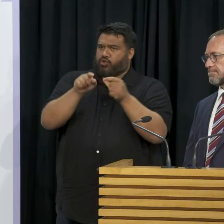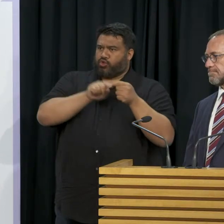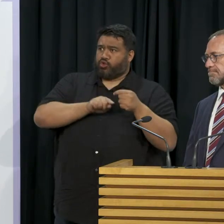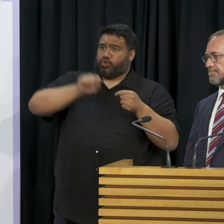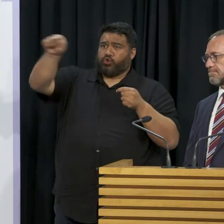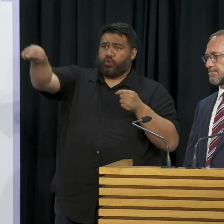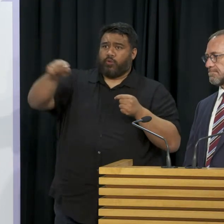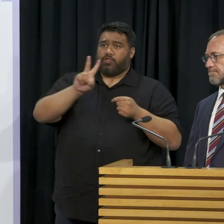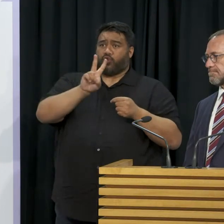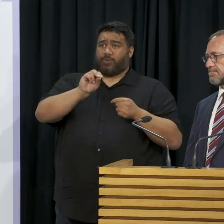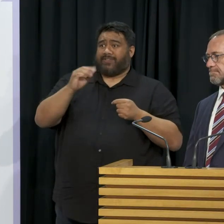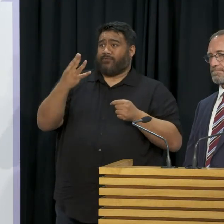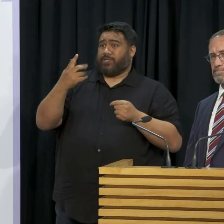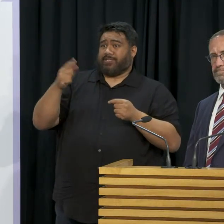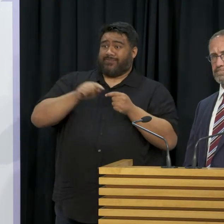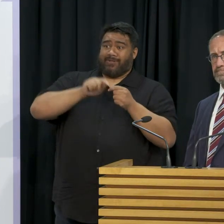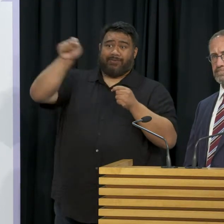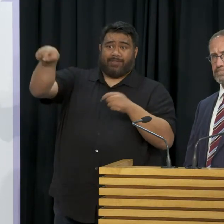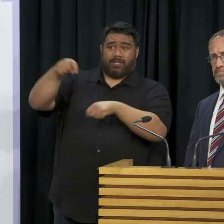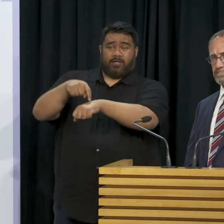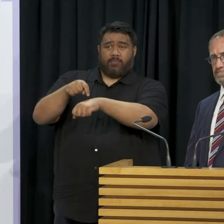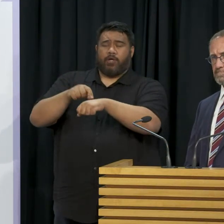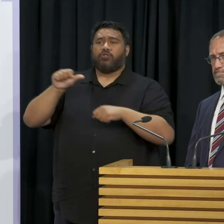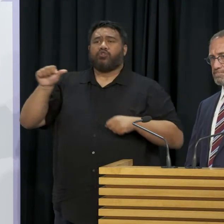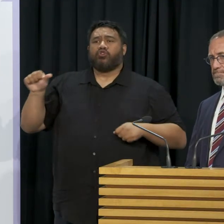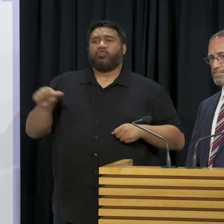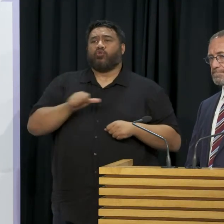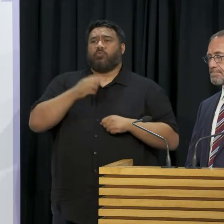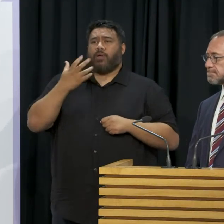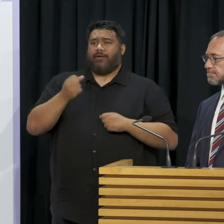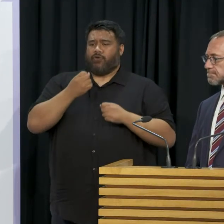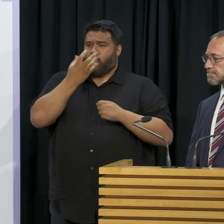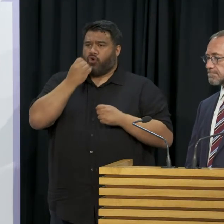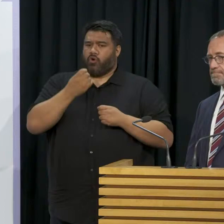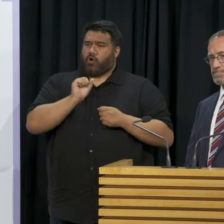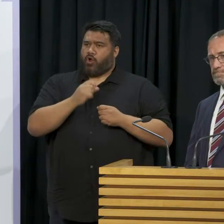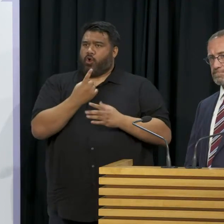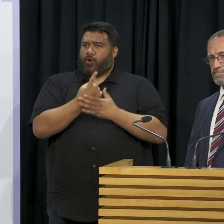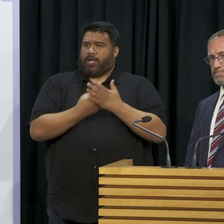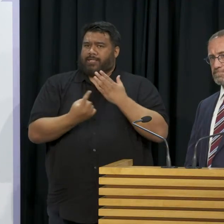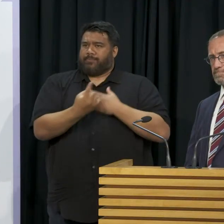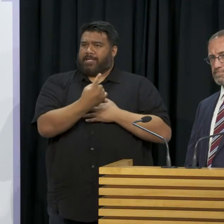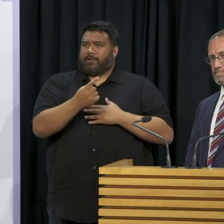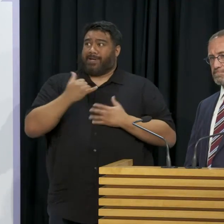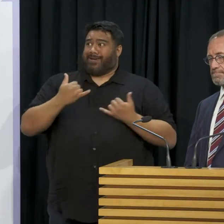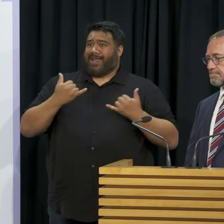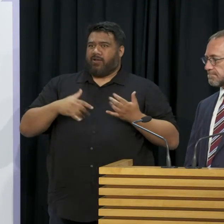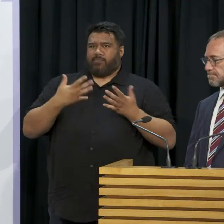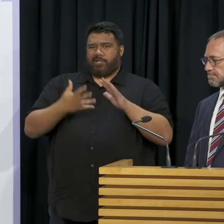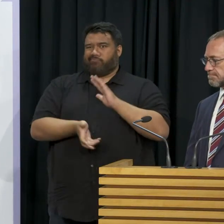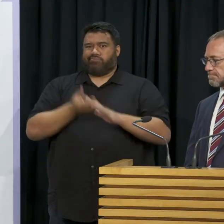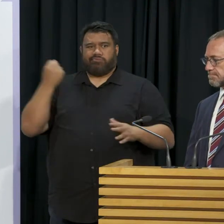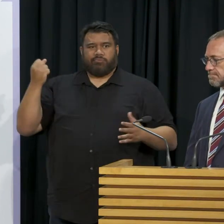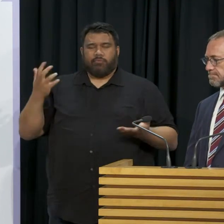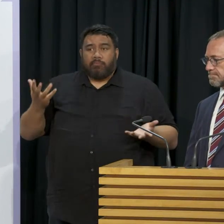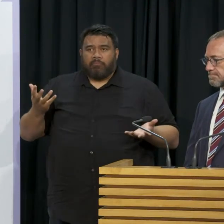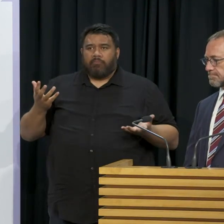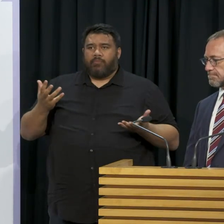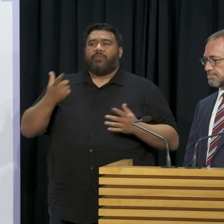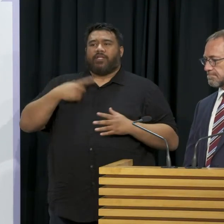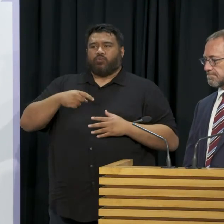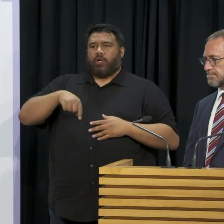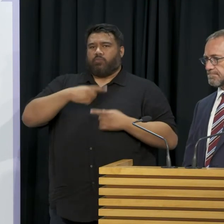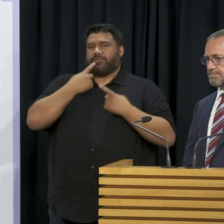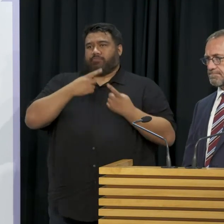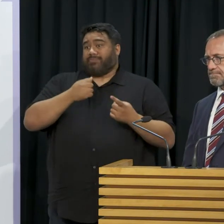that we would have at least, a level of autonomy, that is now being undermined. So that was the basis on which we were issuing that statement. That